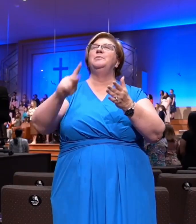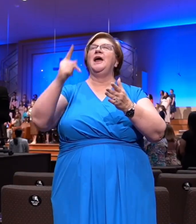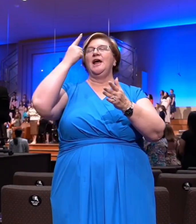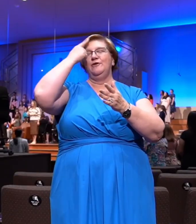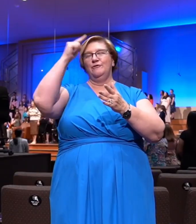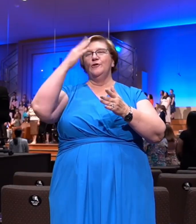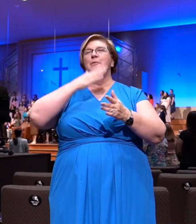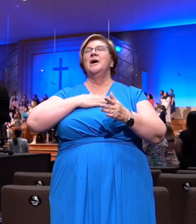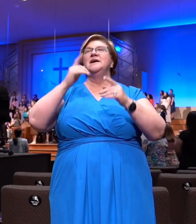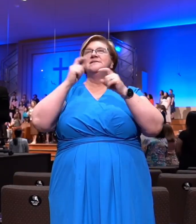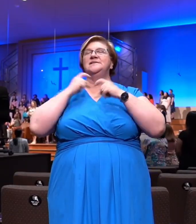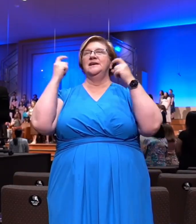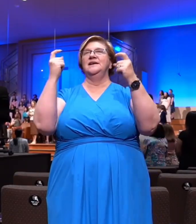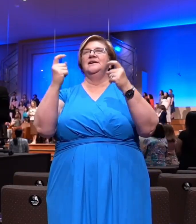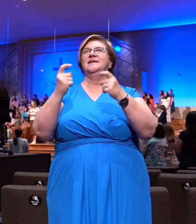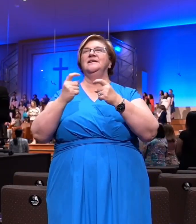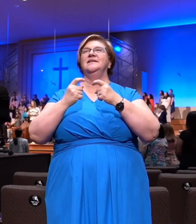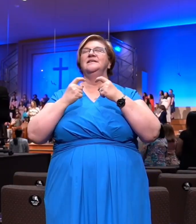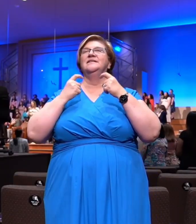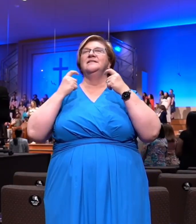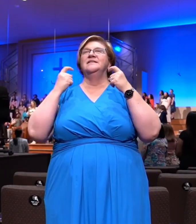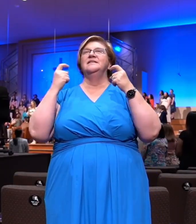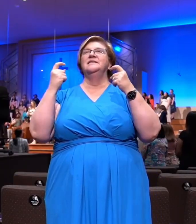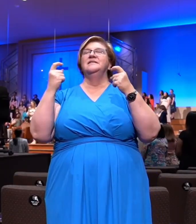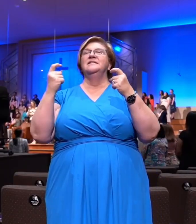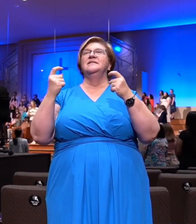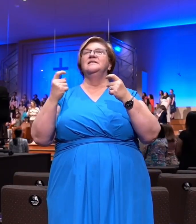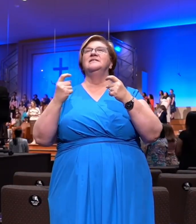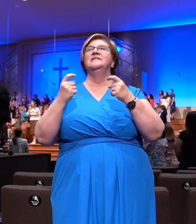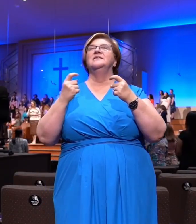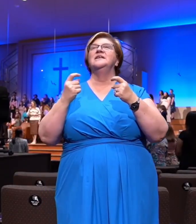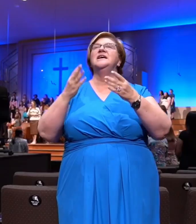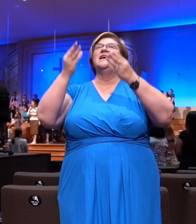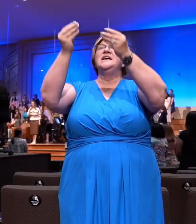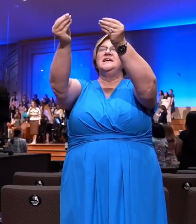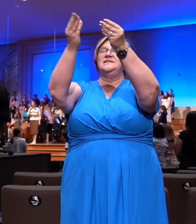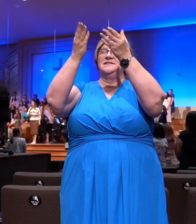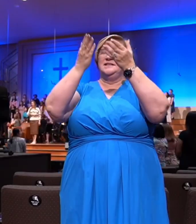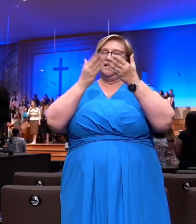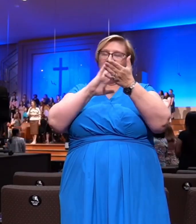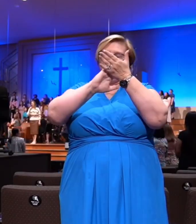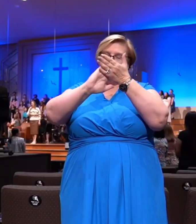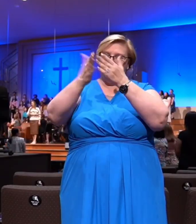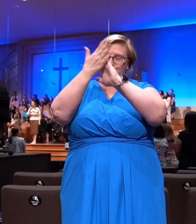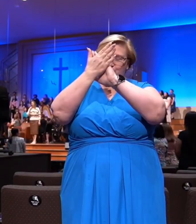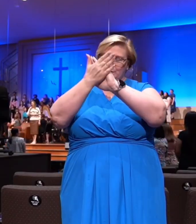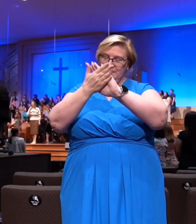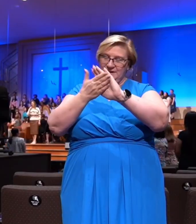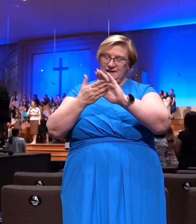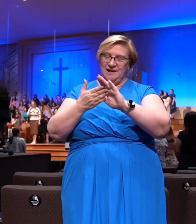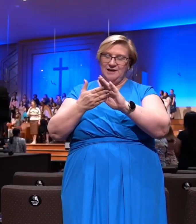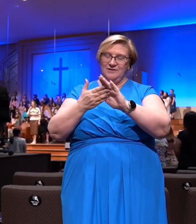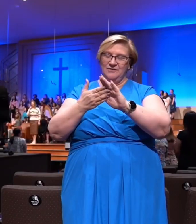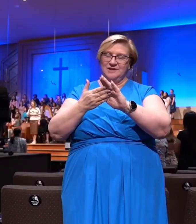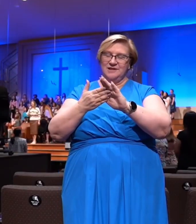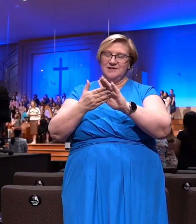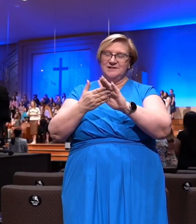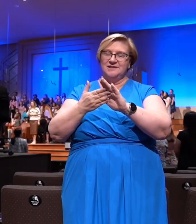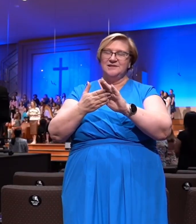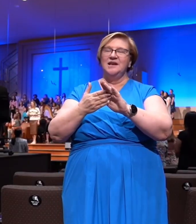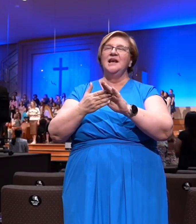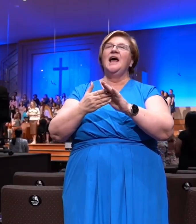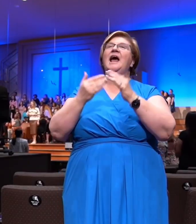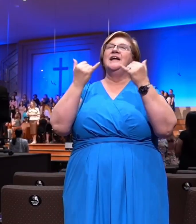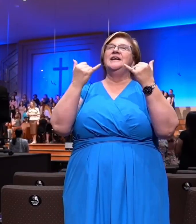for me, for the pardon he has offered. Great the